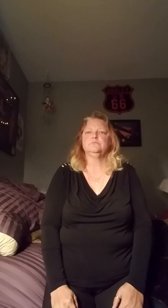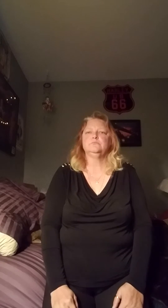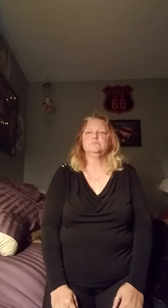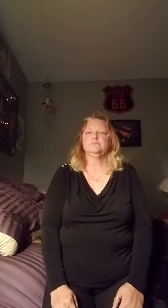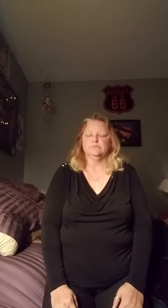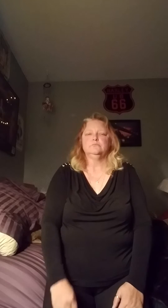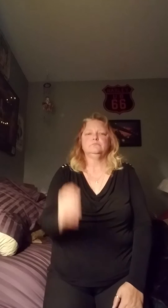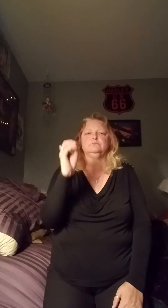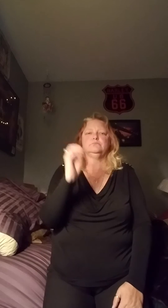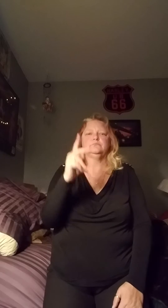Okay.